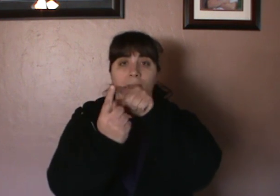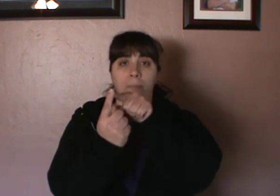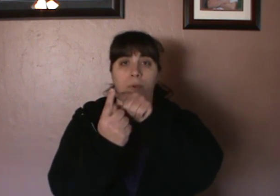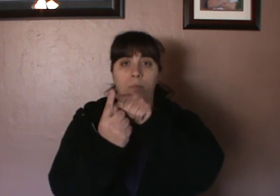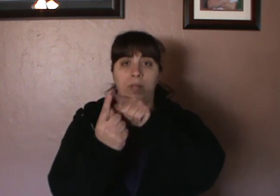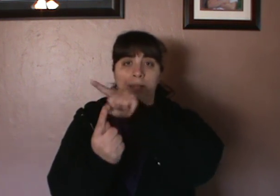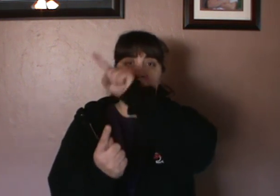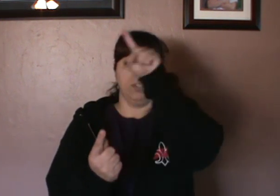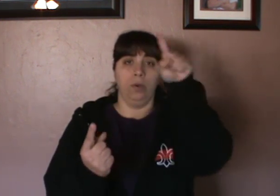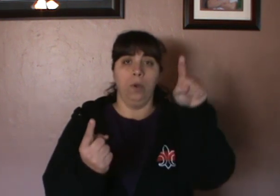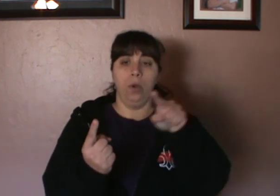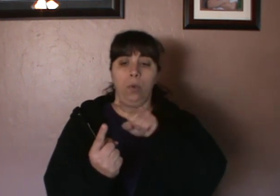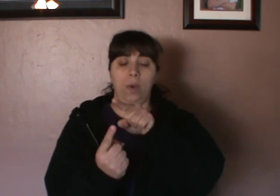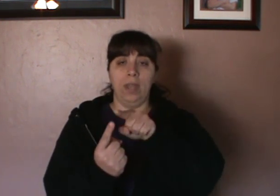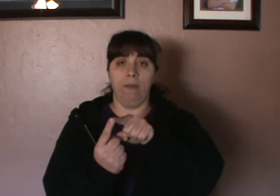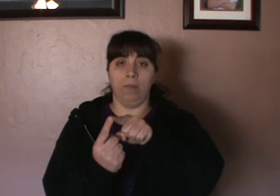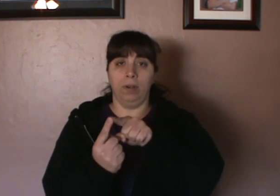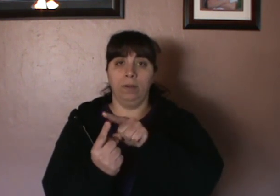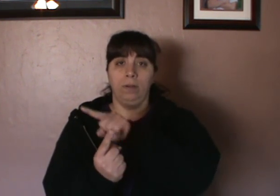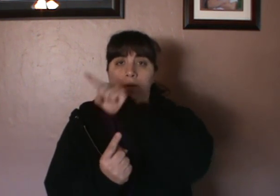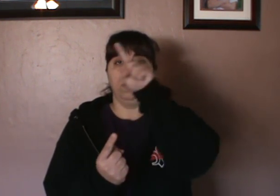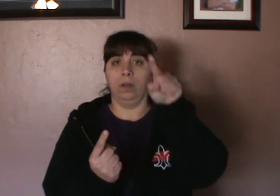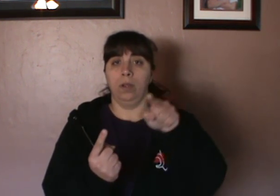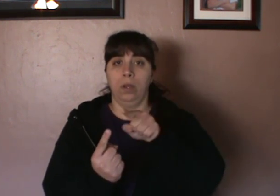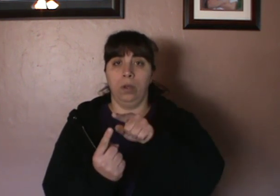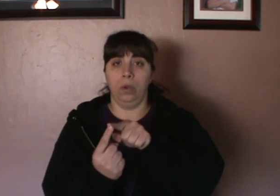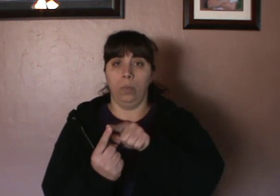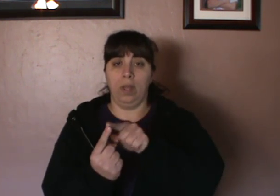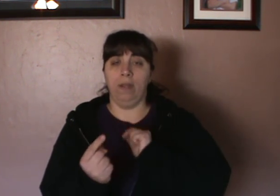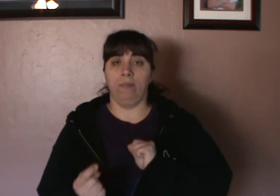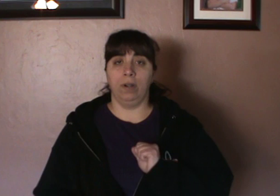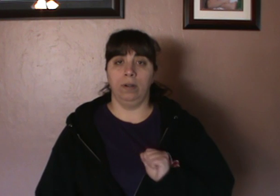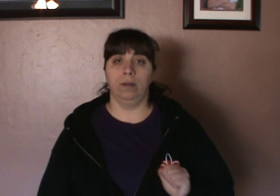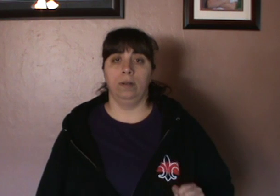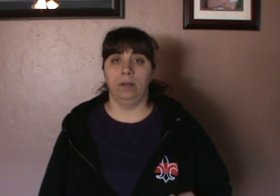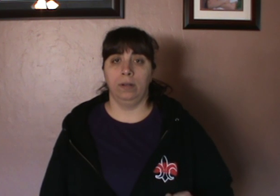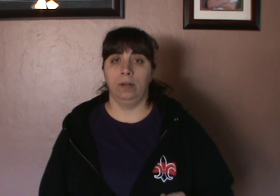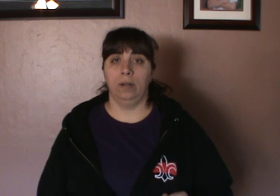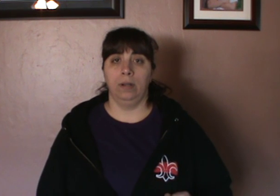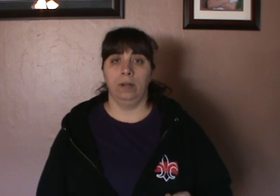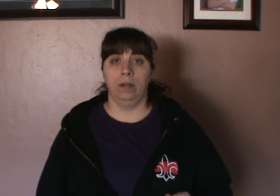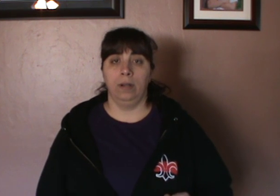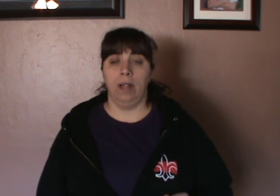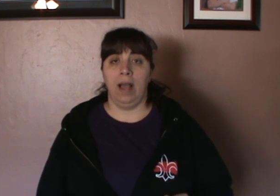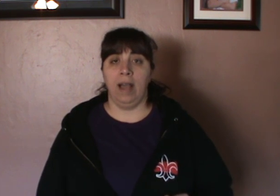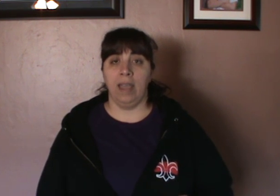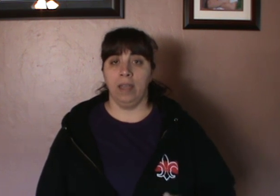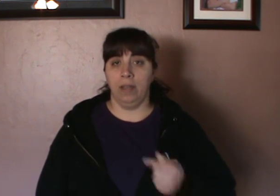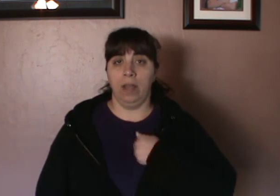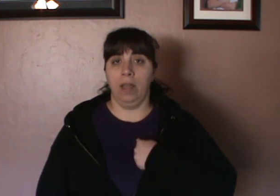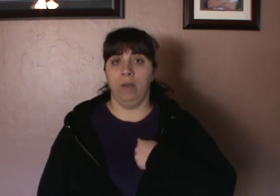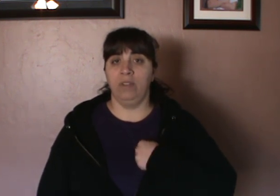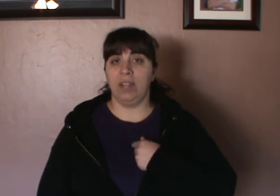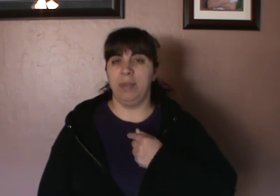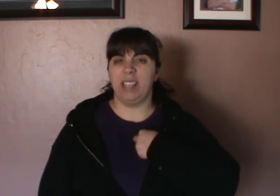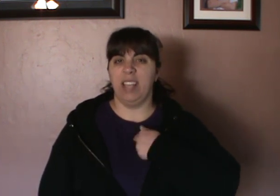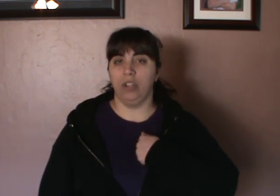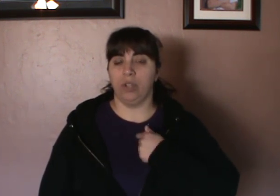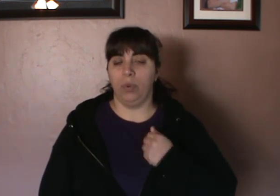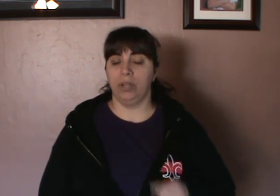pick point one time. So whenever, whenever, I, every time it's I, you just point